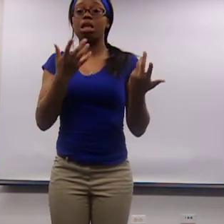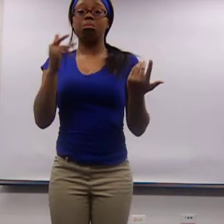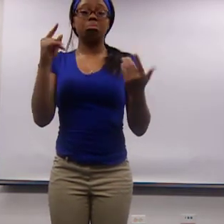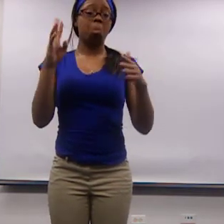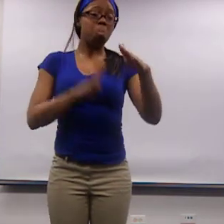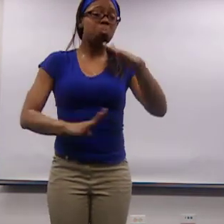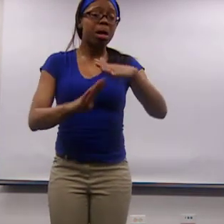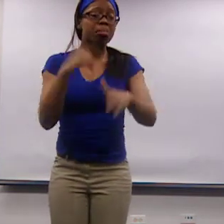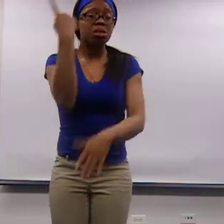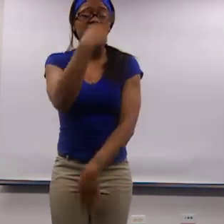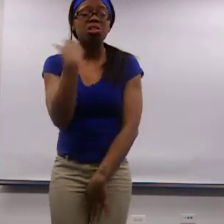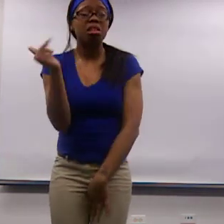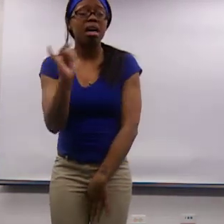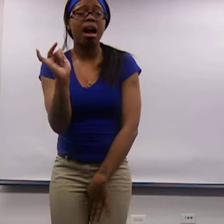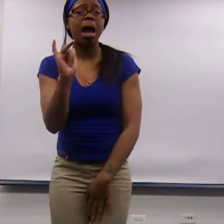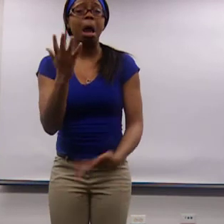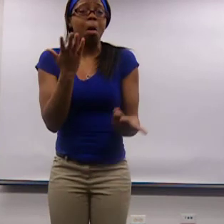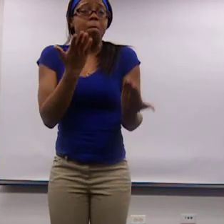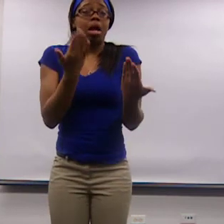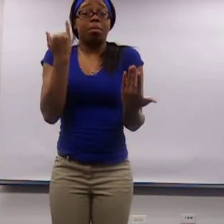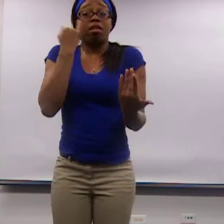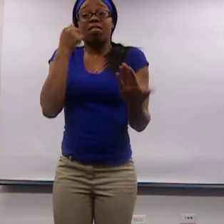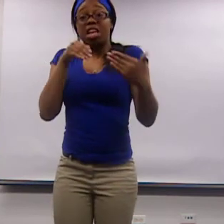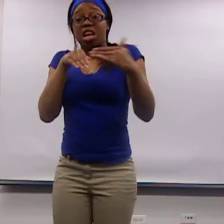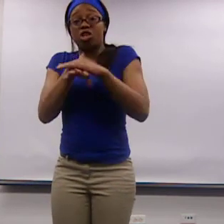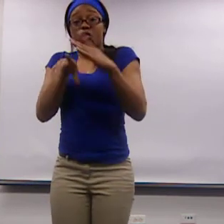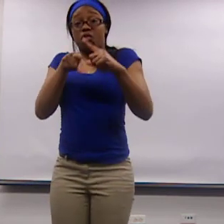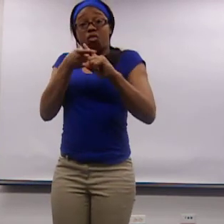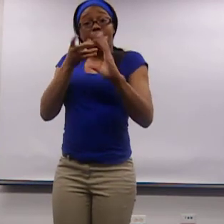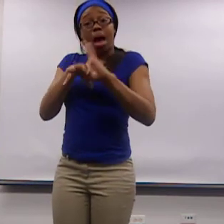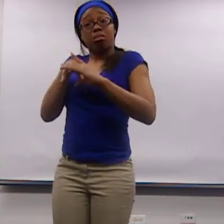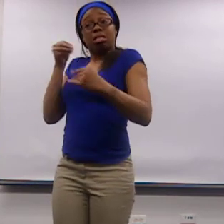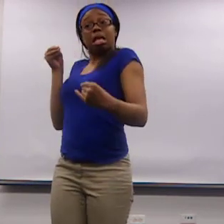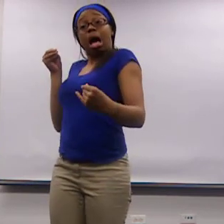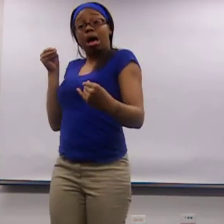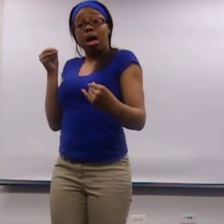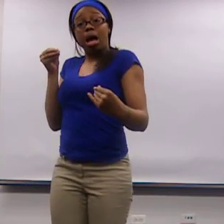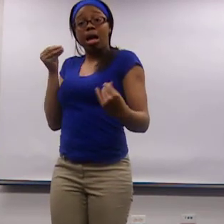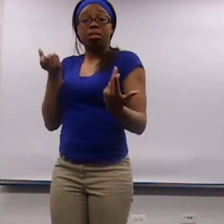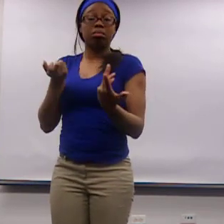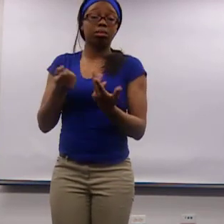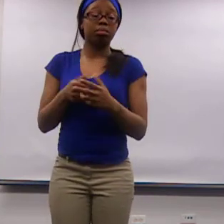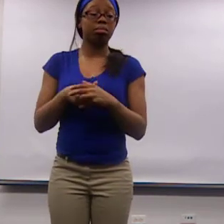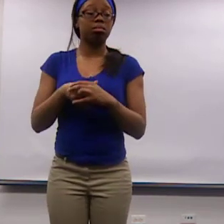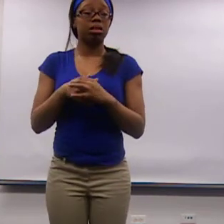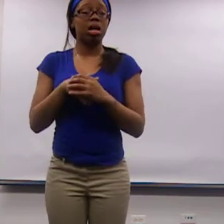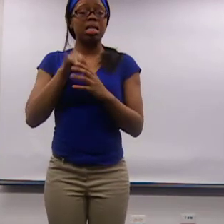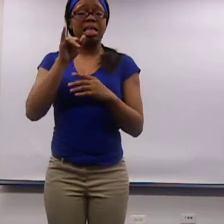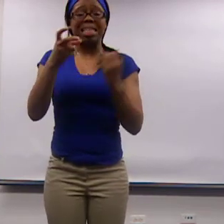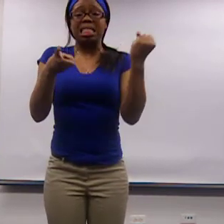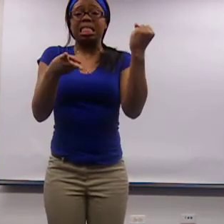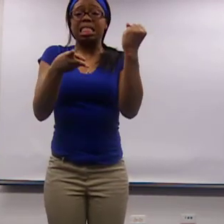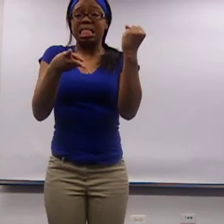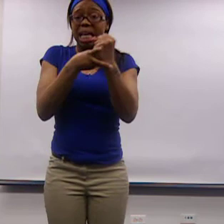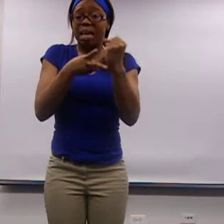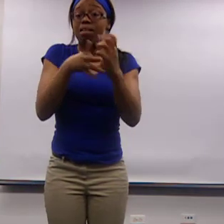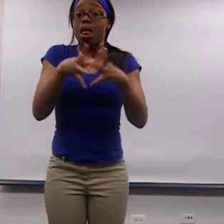a basement you have to enter from outside? Is it one you can enter from inside the house? So that saves time, which eventually will save lives.